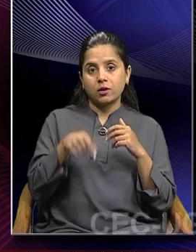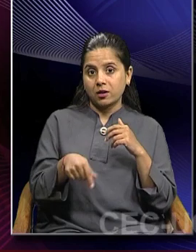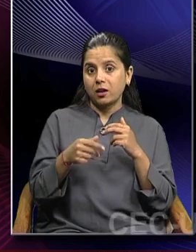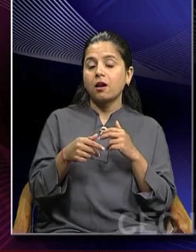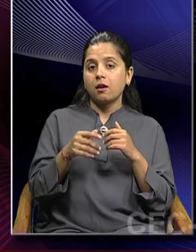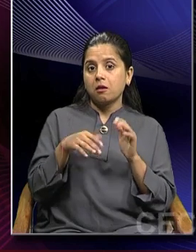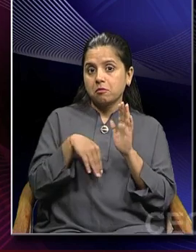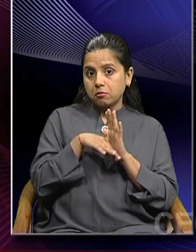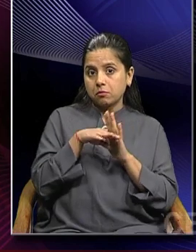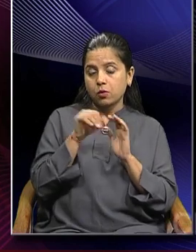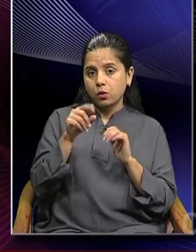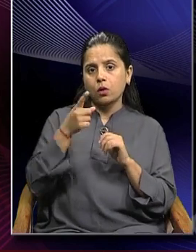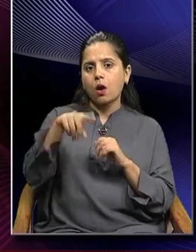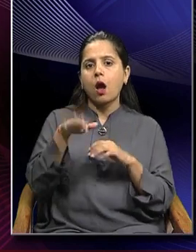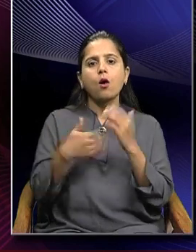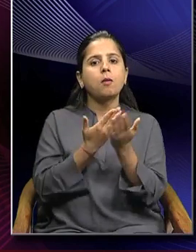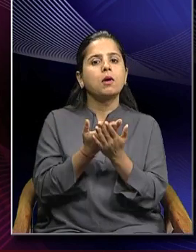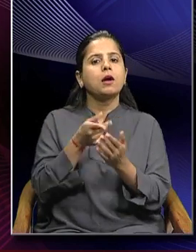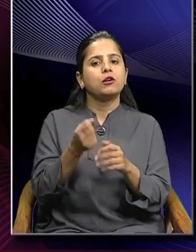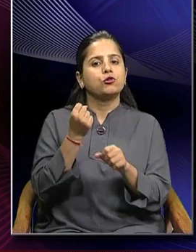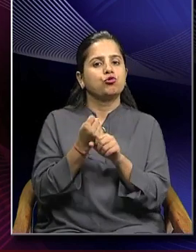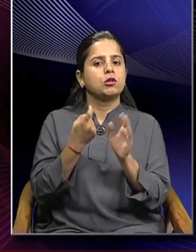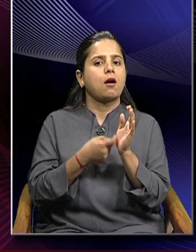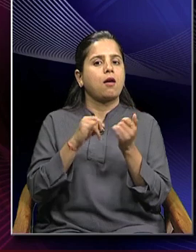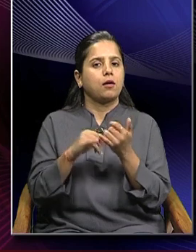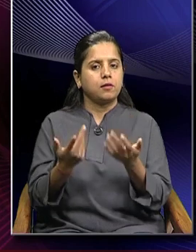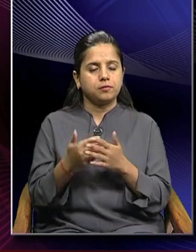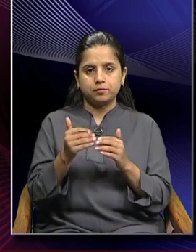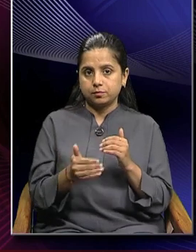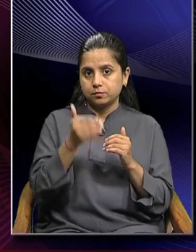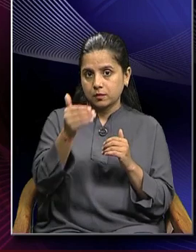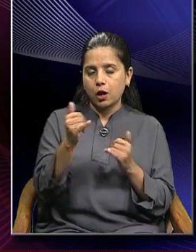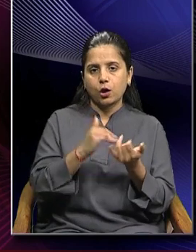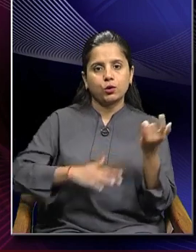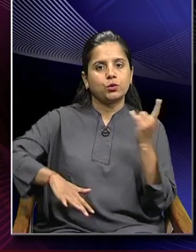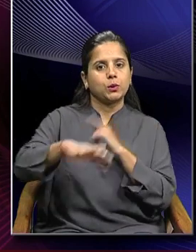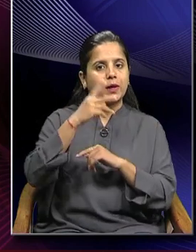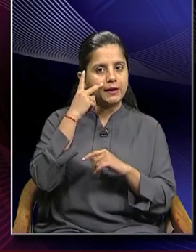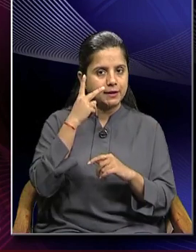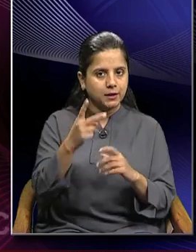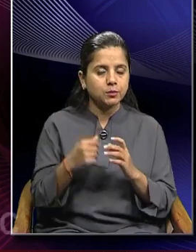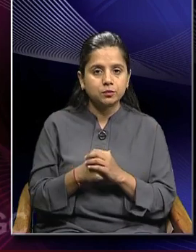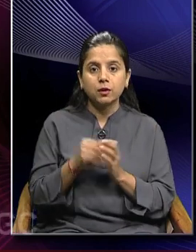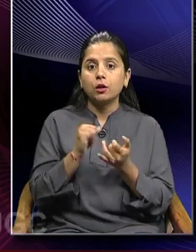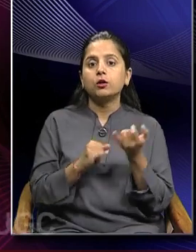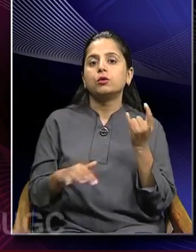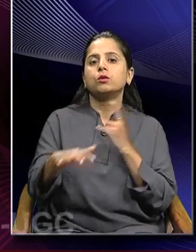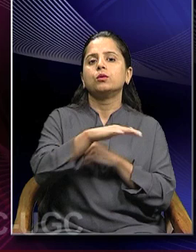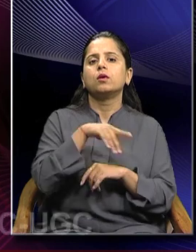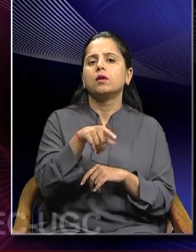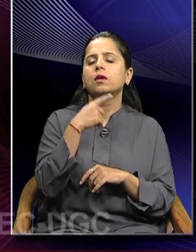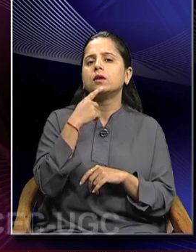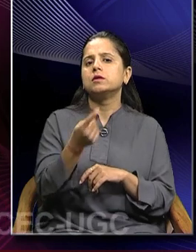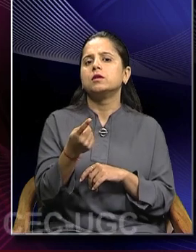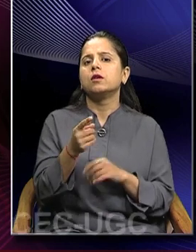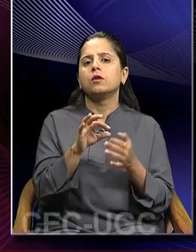organization, the way you can apply GRS. Now moving ahead to society. Society is what? Society is